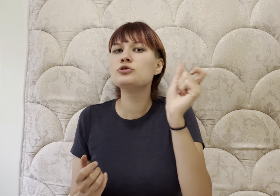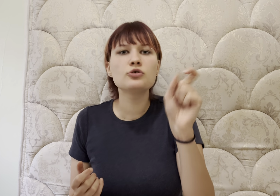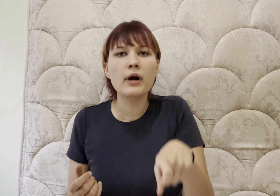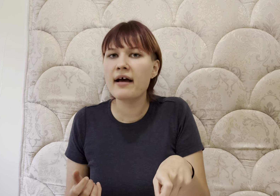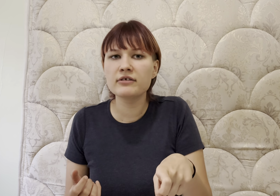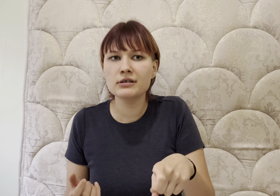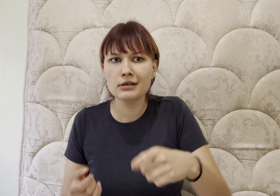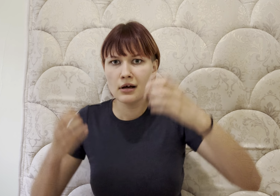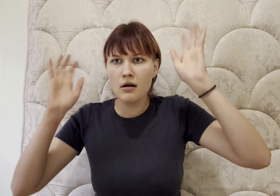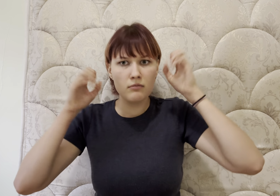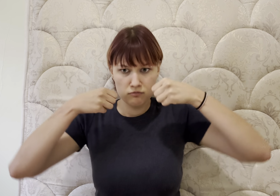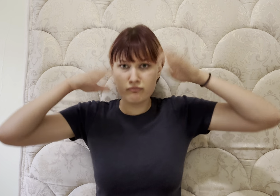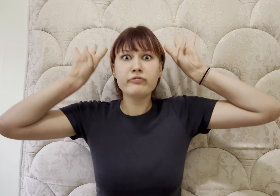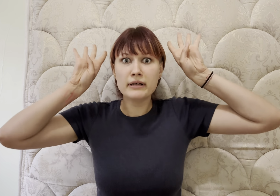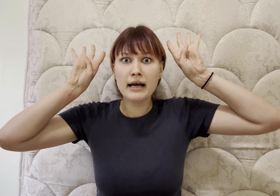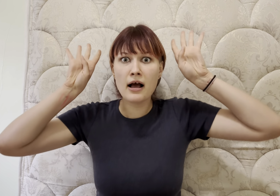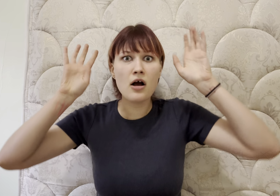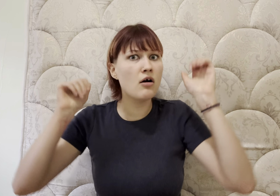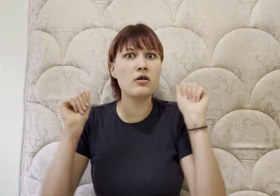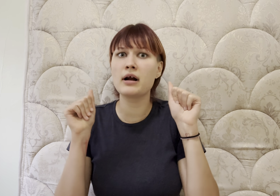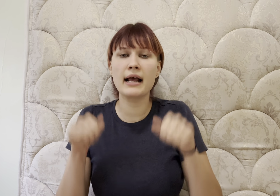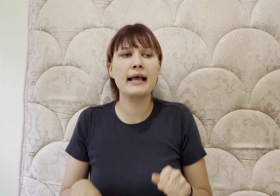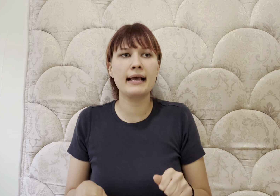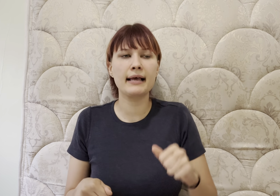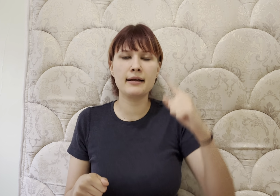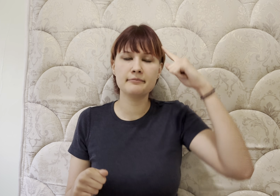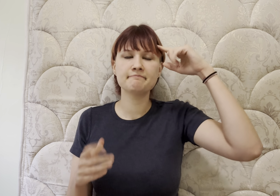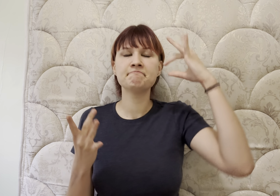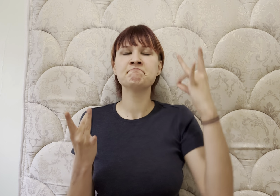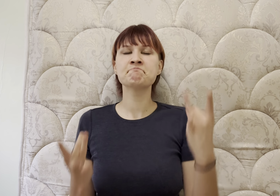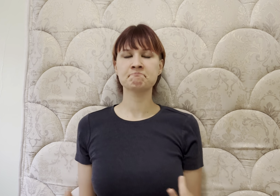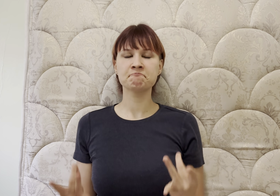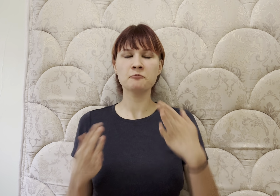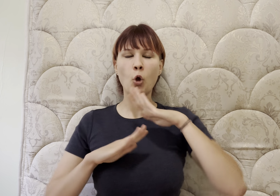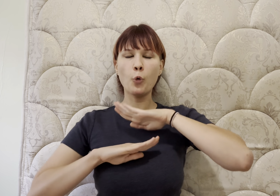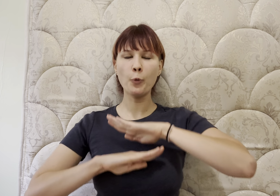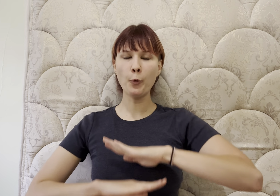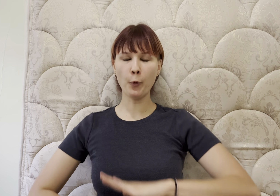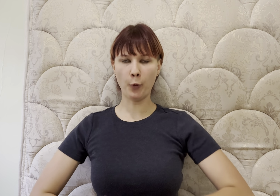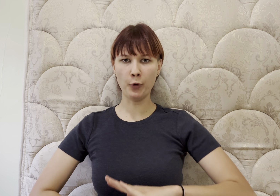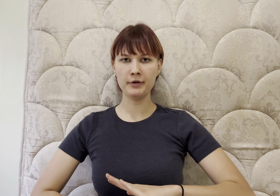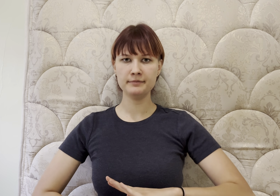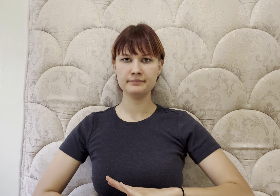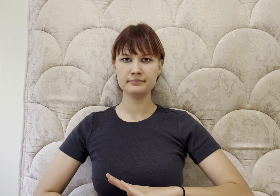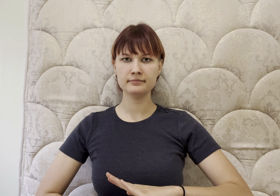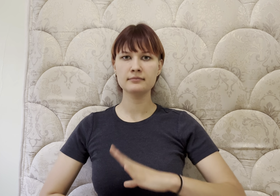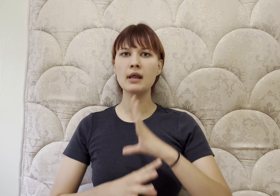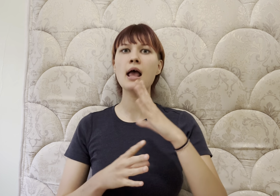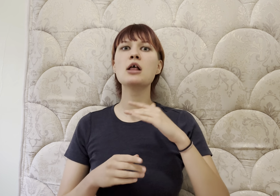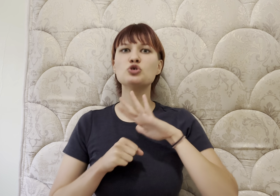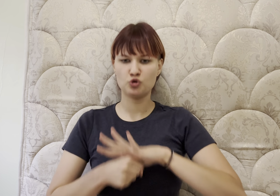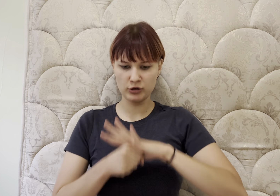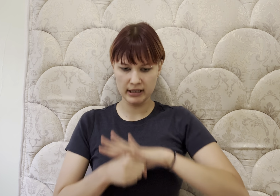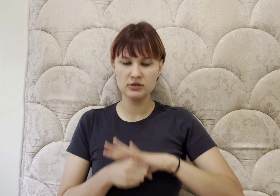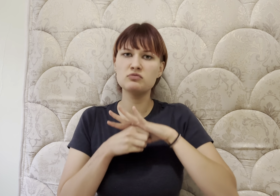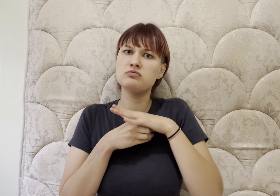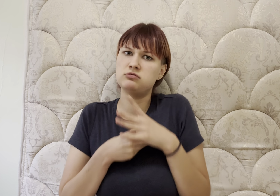better. So instead of jumping to conclusions about what somebody else is thinking or feeling, what